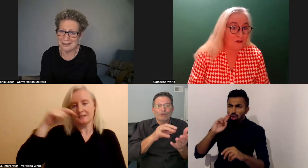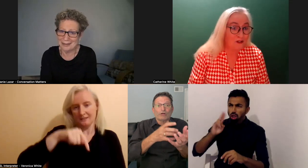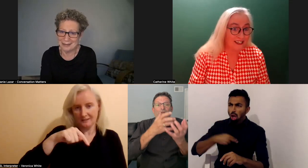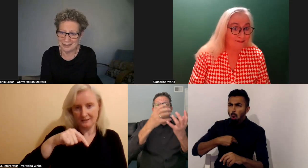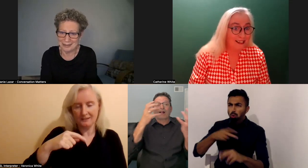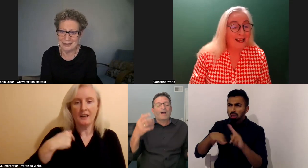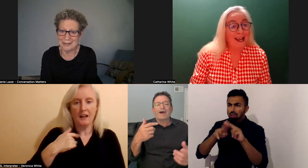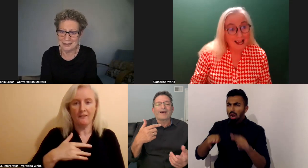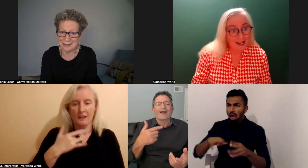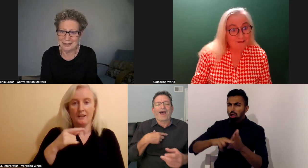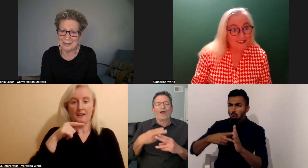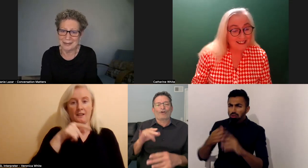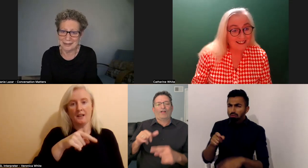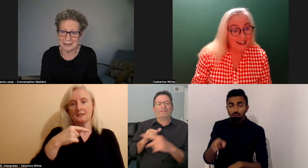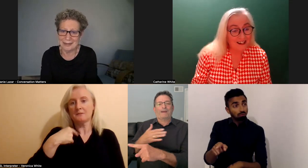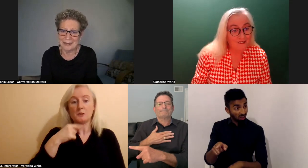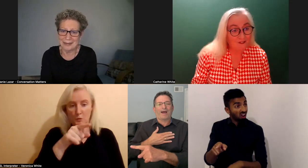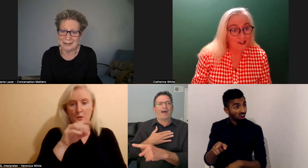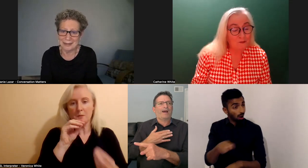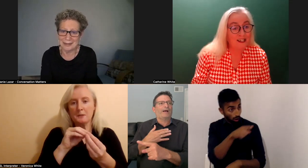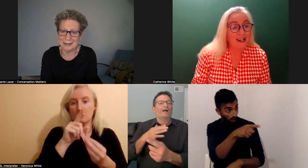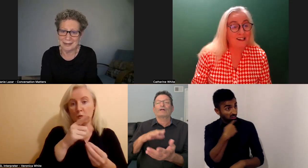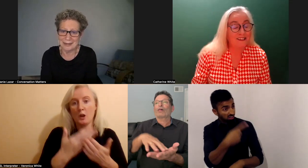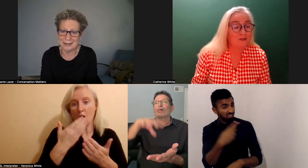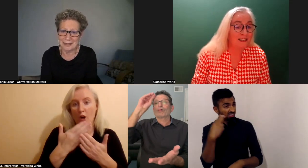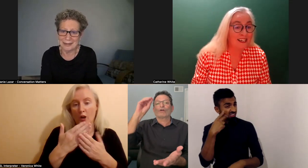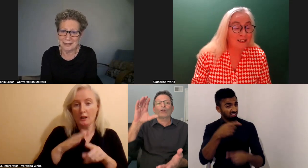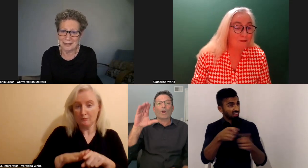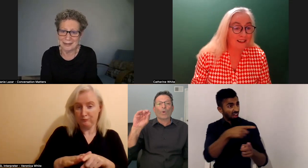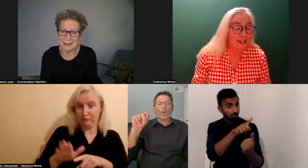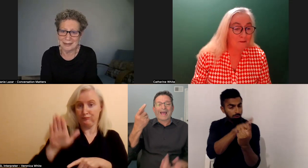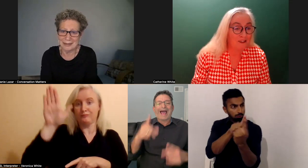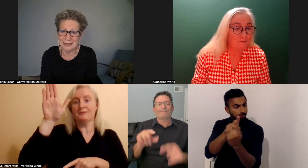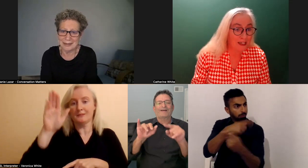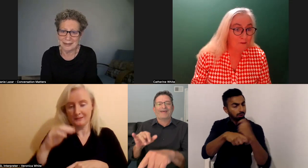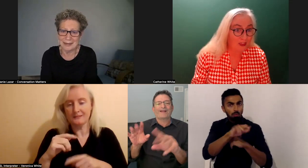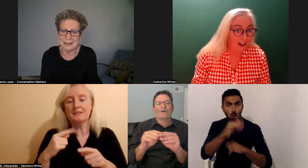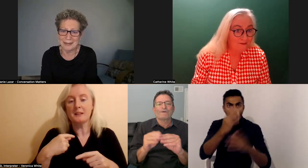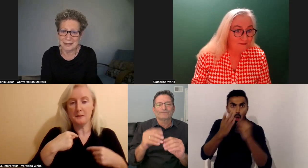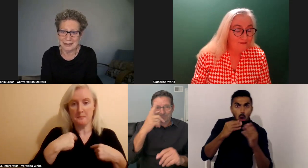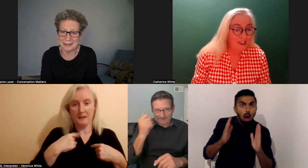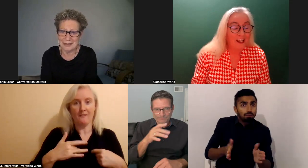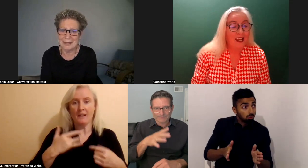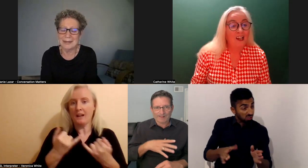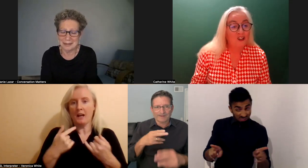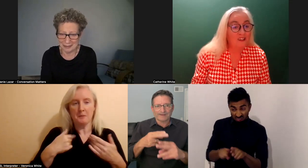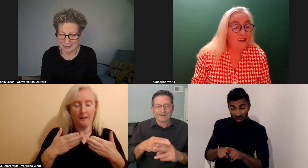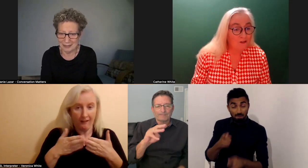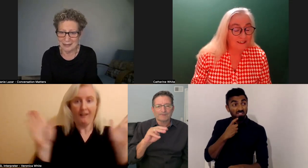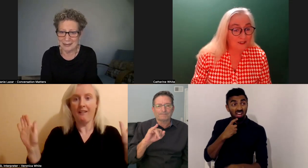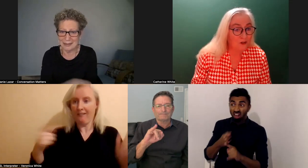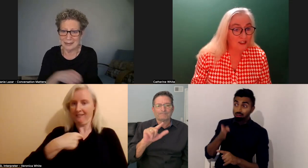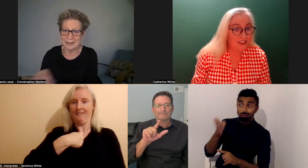out as a Coda happened at that conference because there was a lady by the name of Millie Brother.